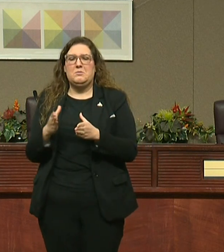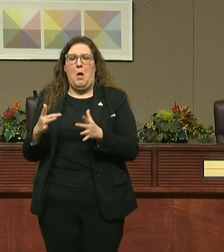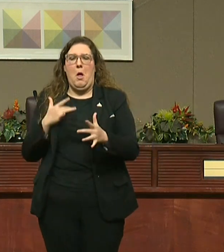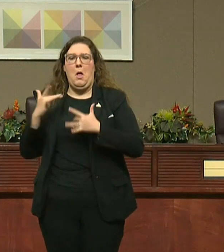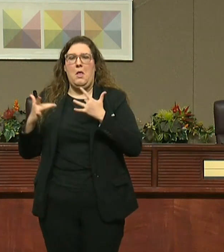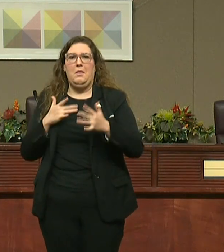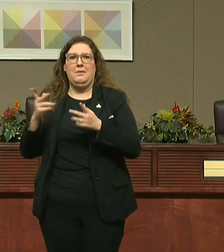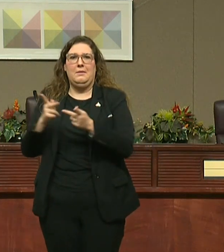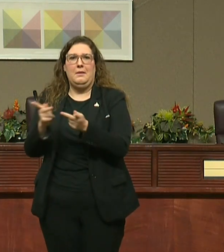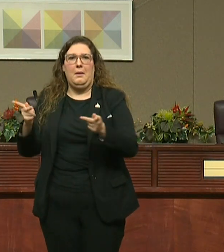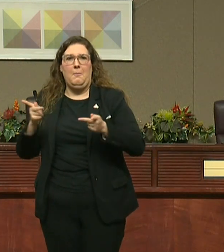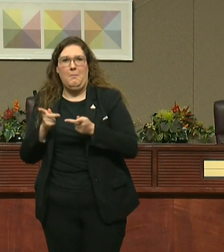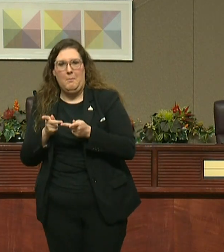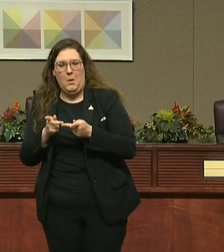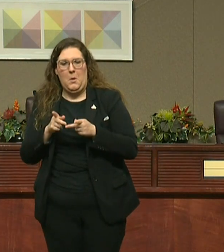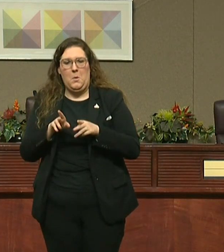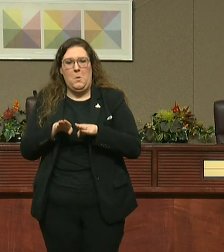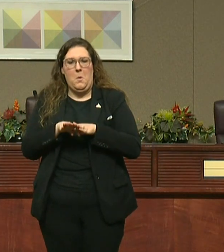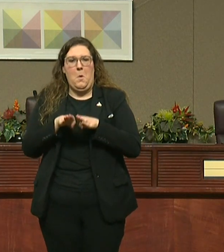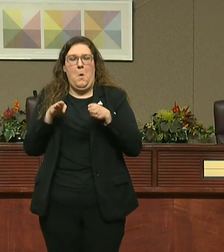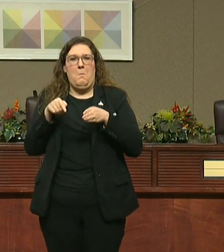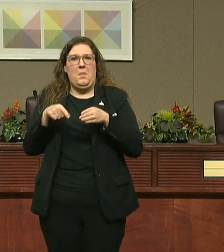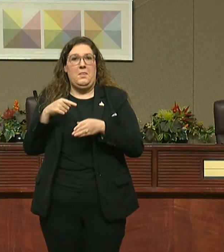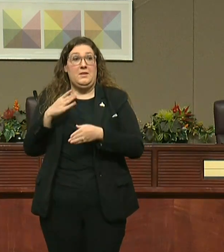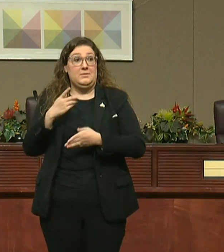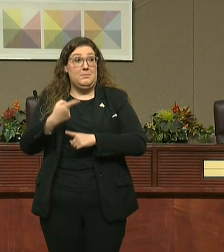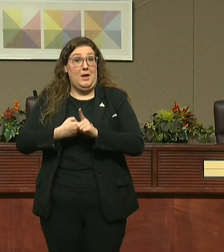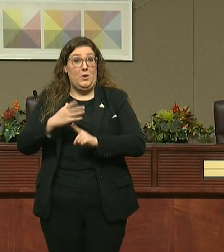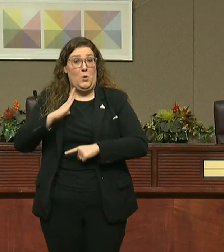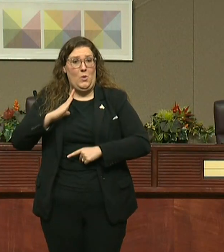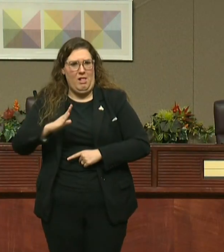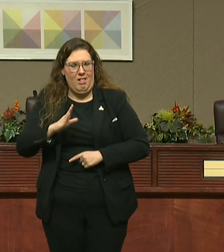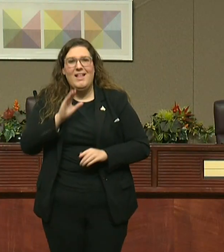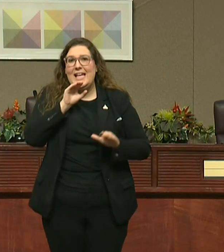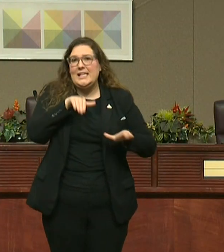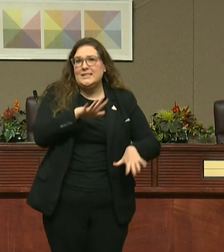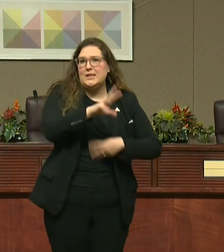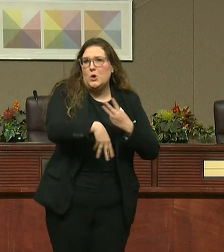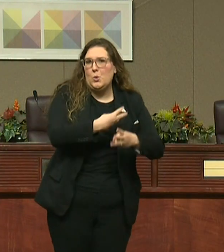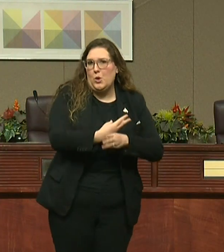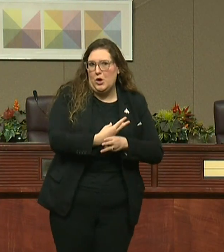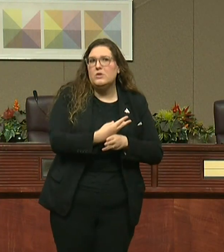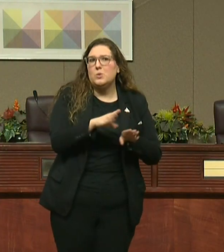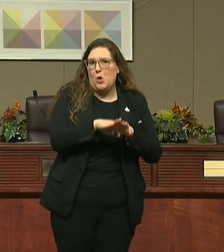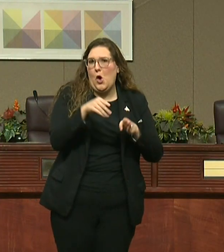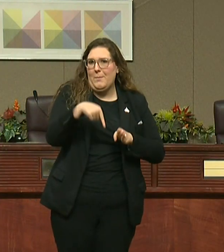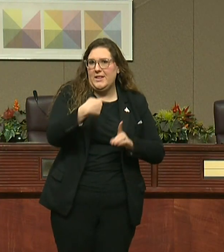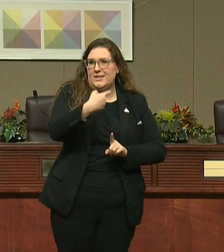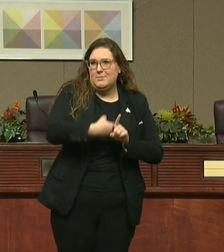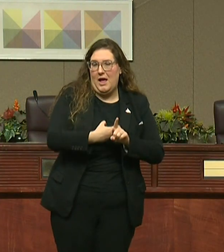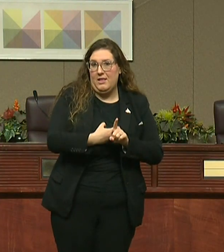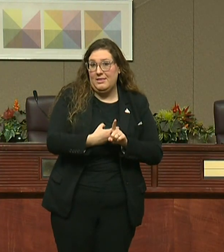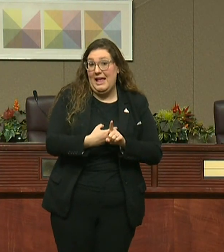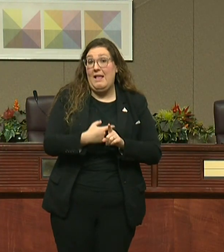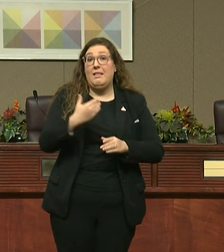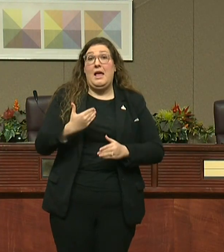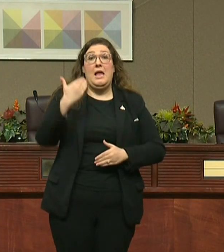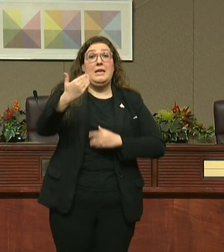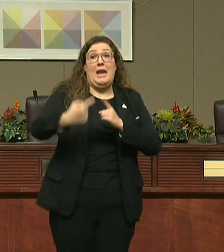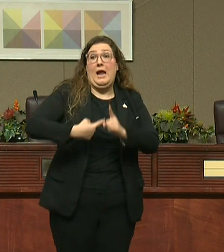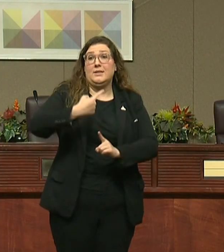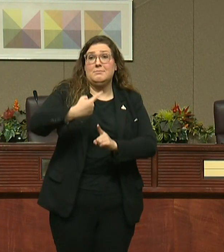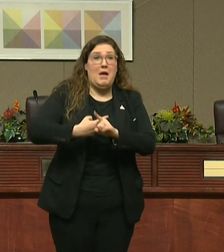will reopen later this month, and Disney World will begin reopening next month. These are all